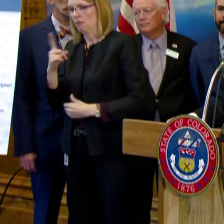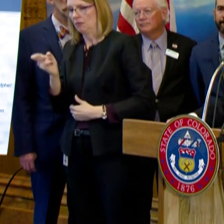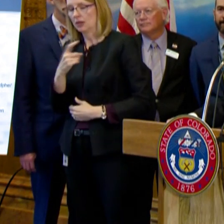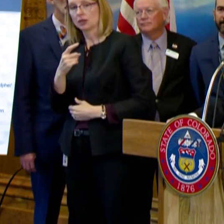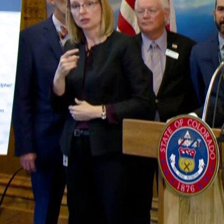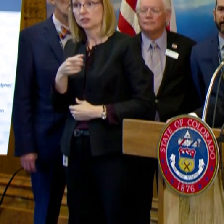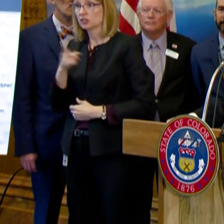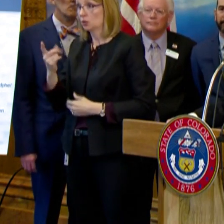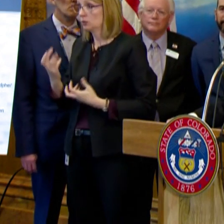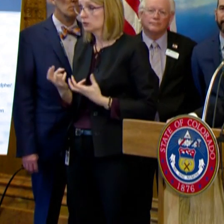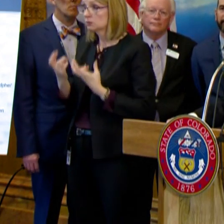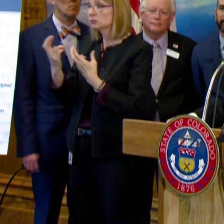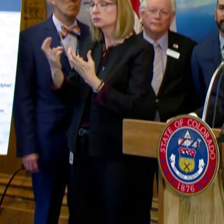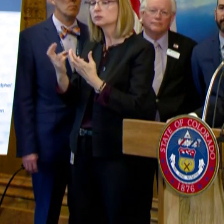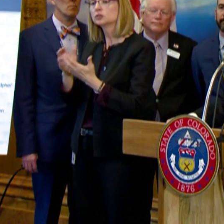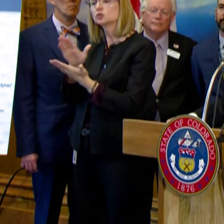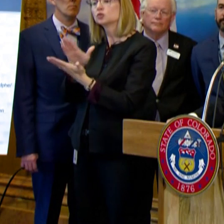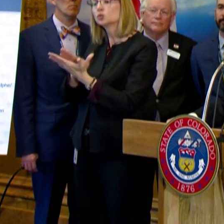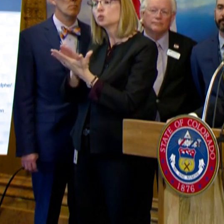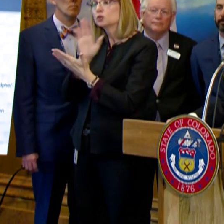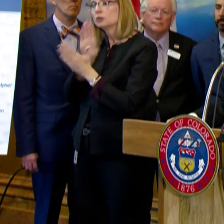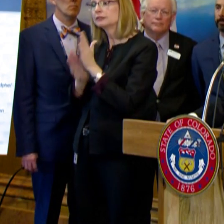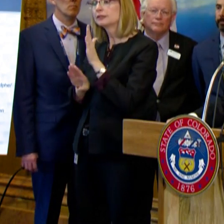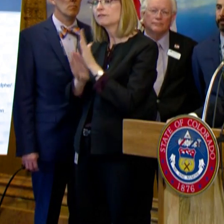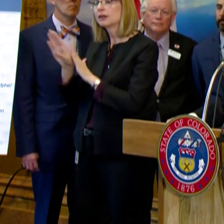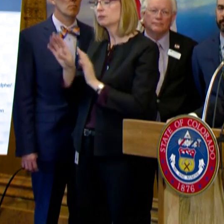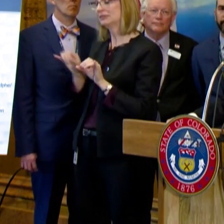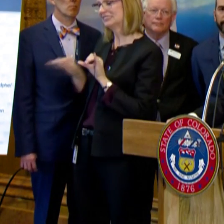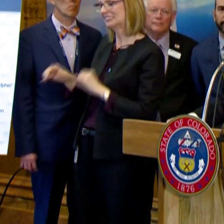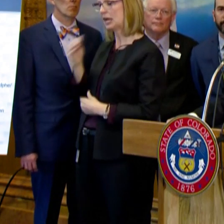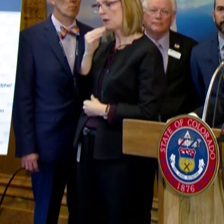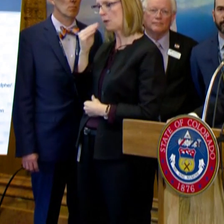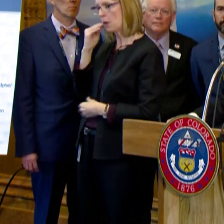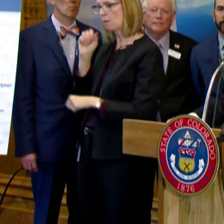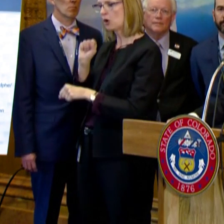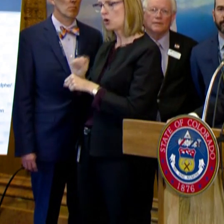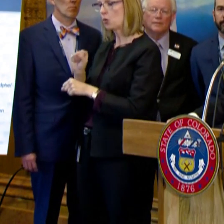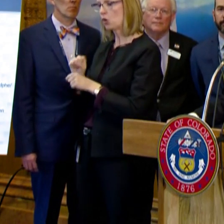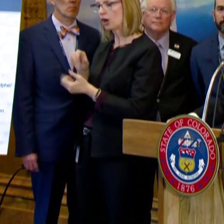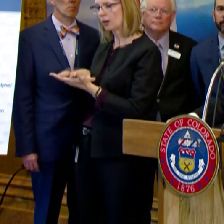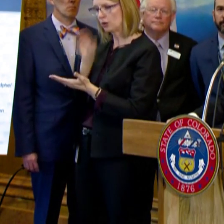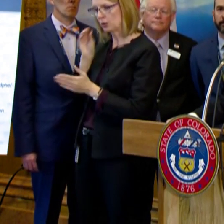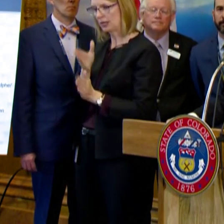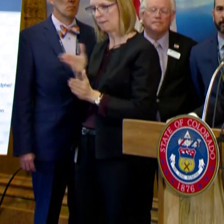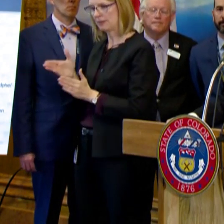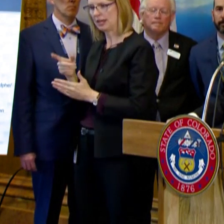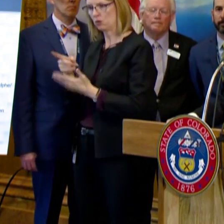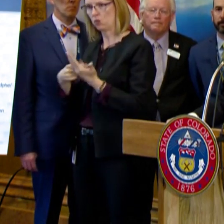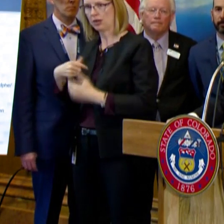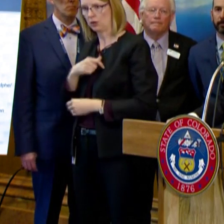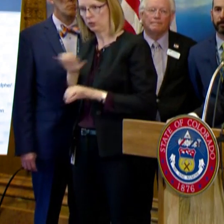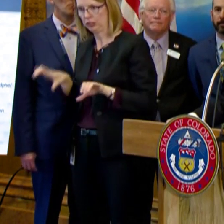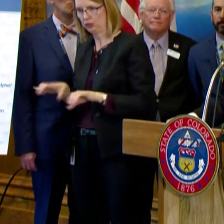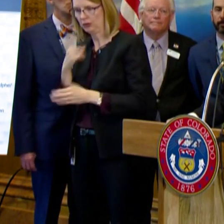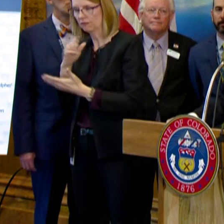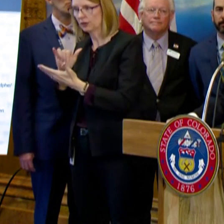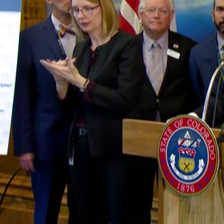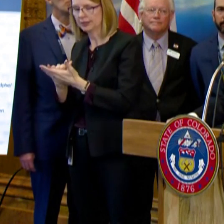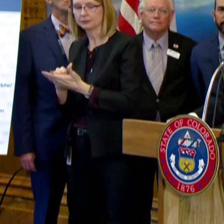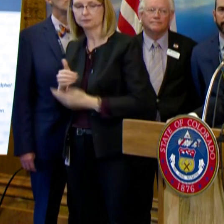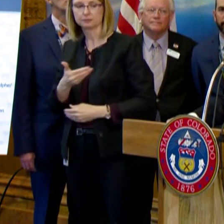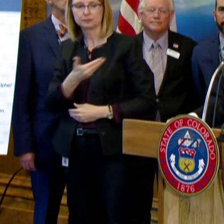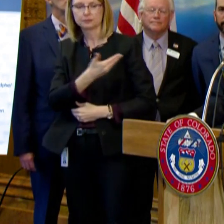a capacity that a lot of schools have. What kind of work are you doing to help them? So in our state, of course, districts are highly